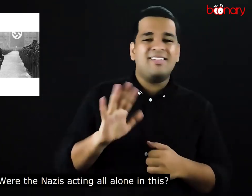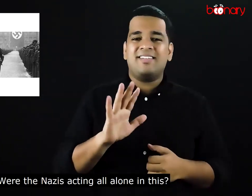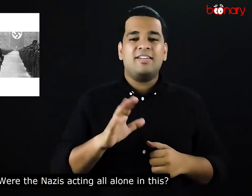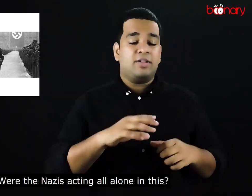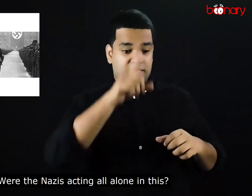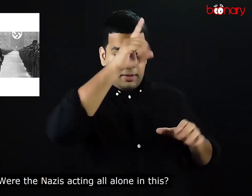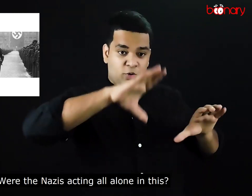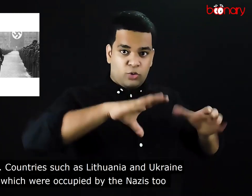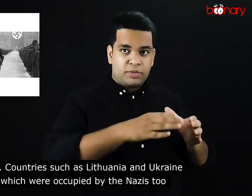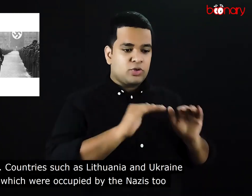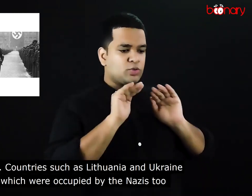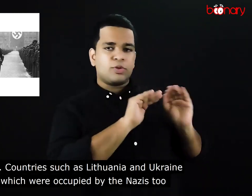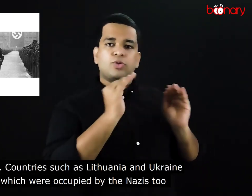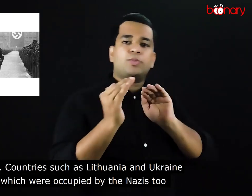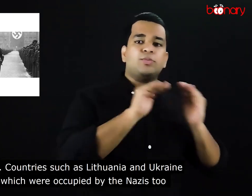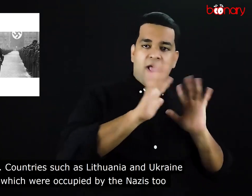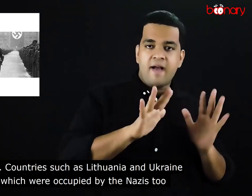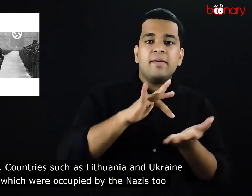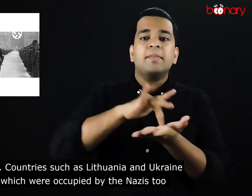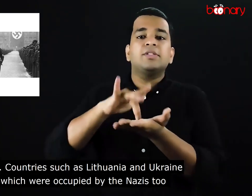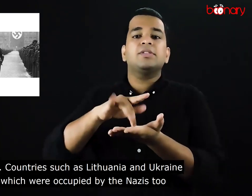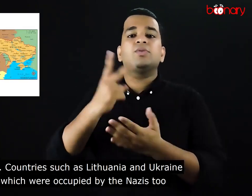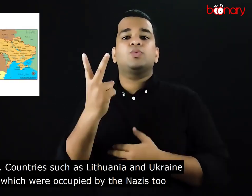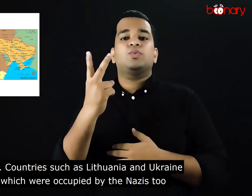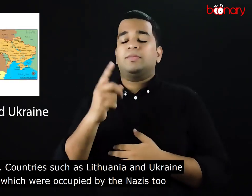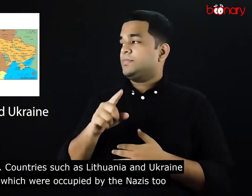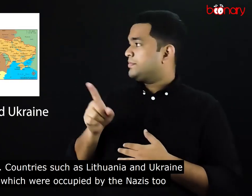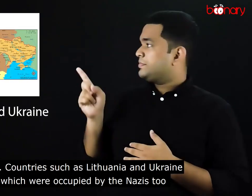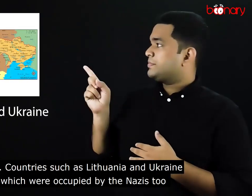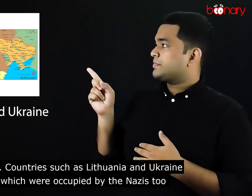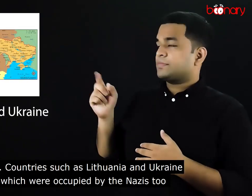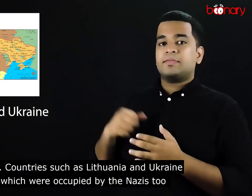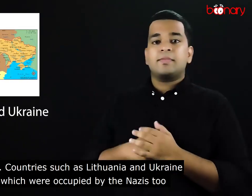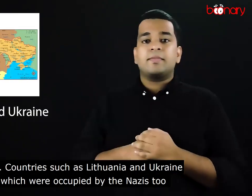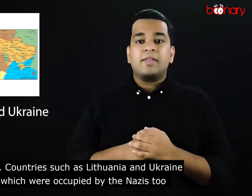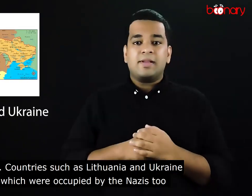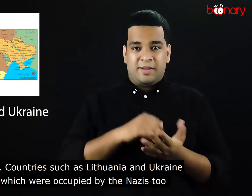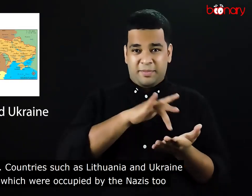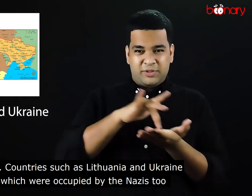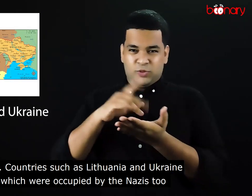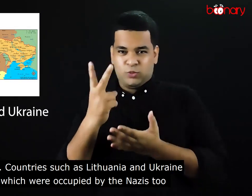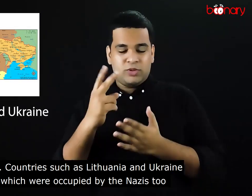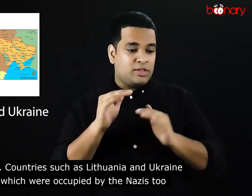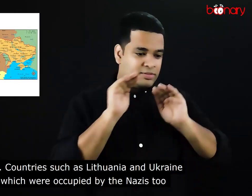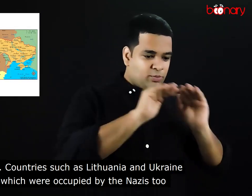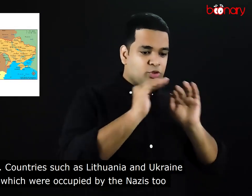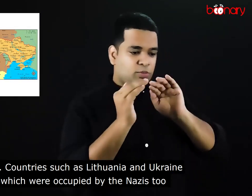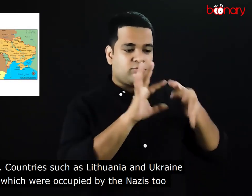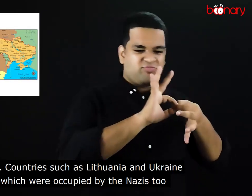all alone in this? No. Countries such as Lithuania and Ukraine, which were occupied by the